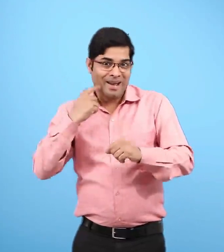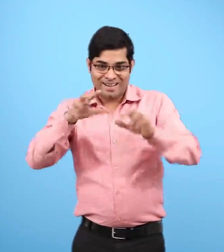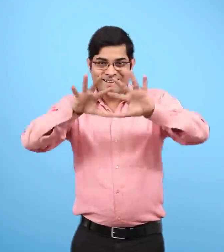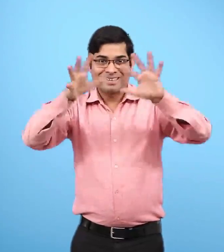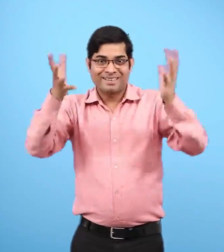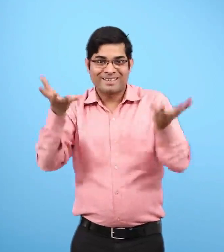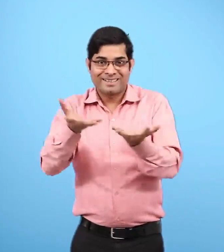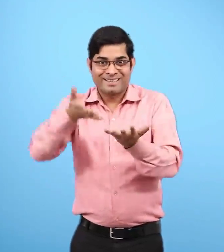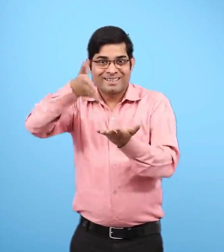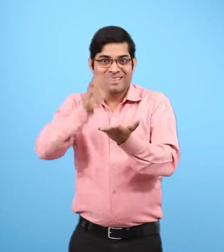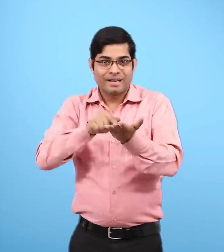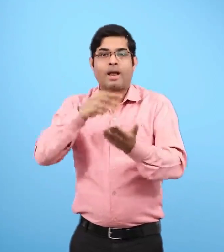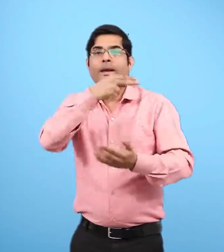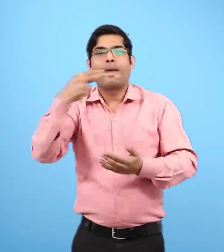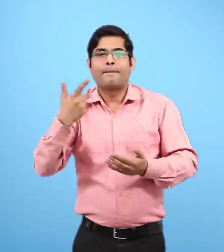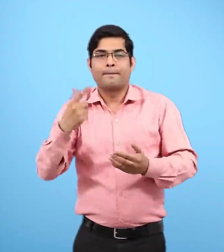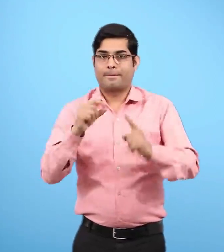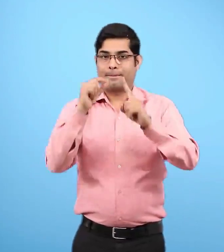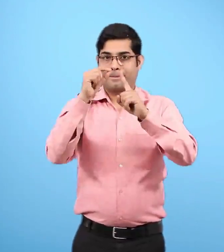objects. On one side of the weighing scale,